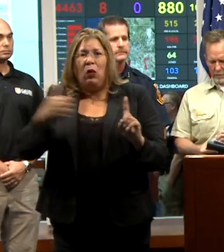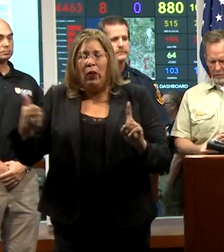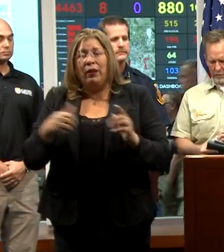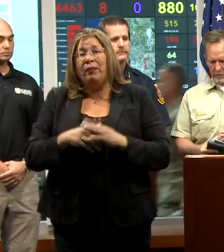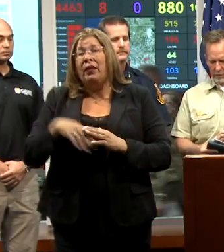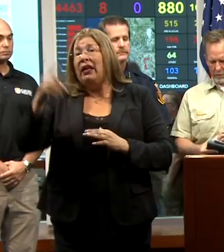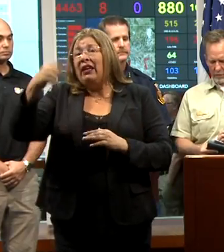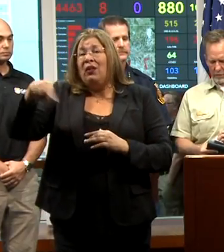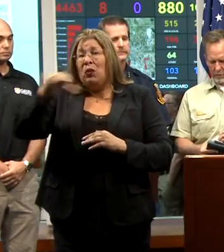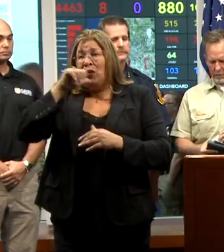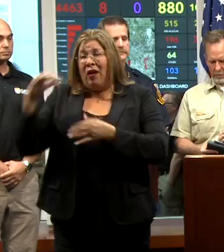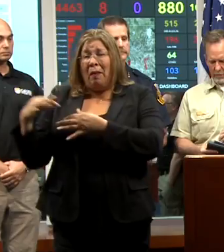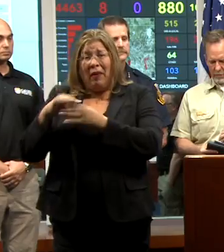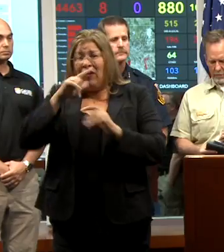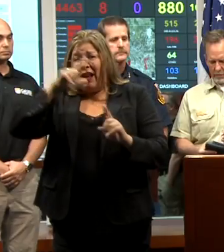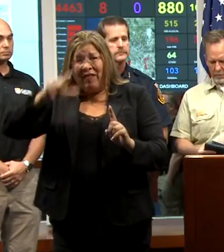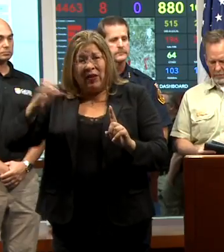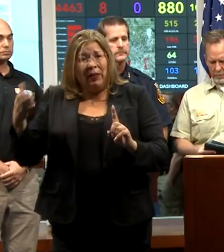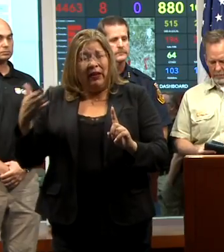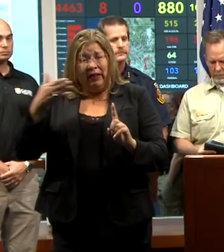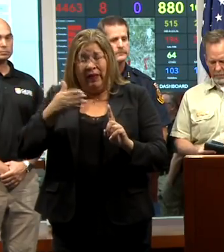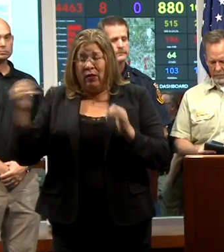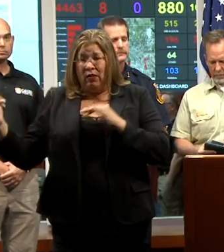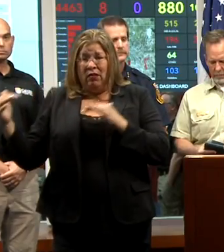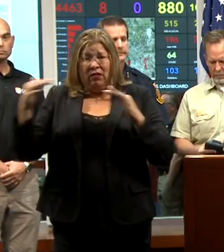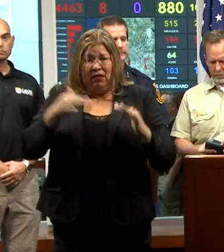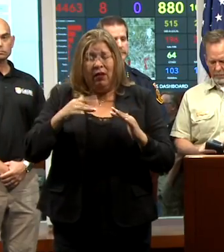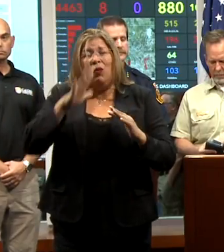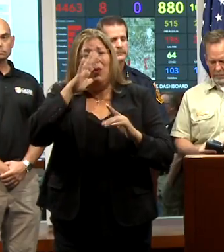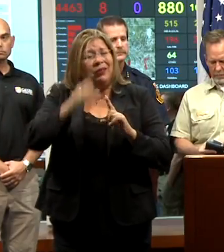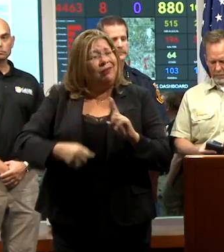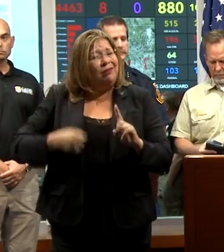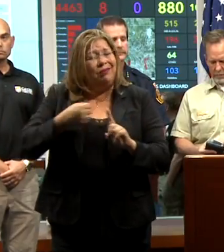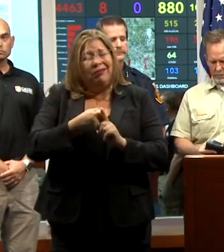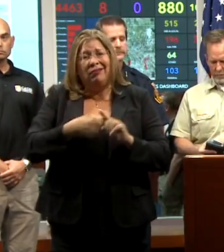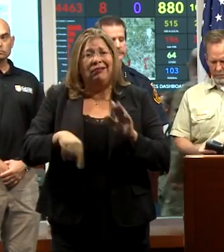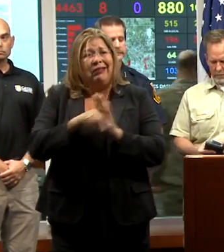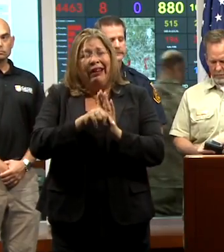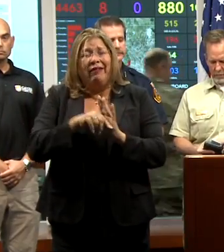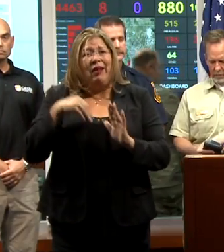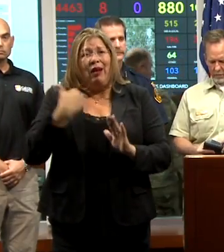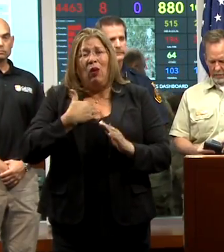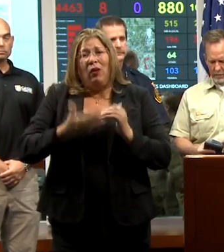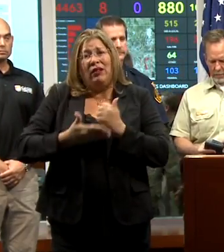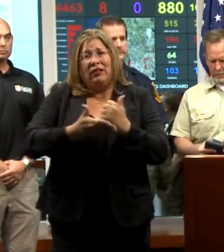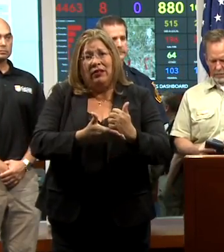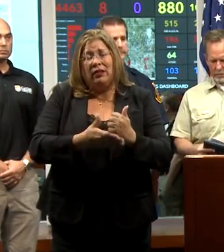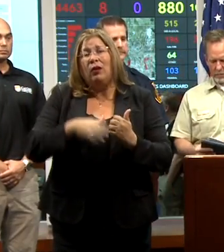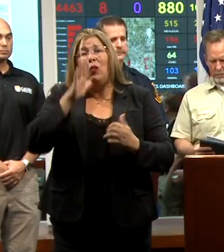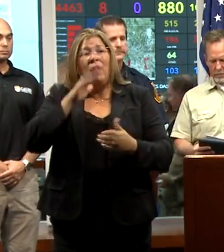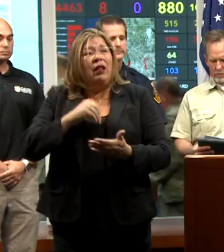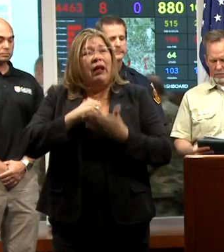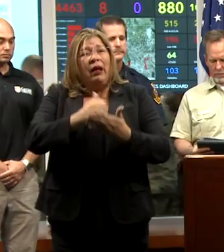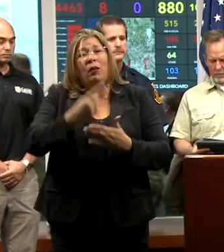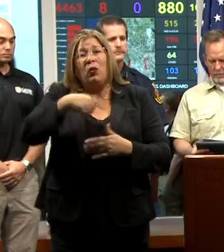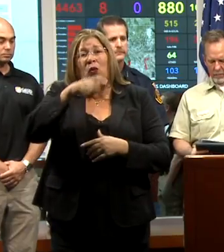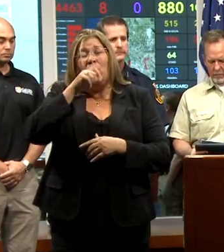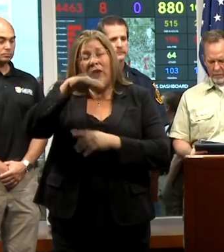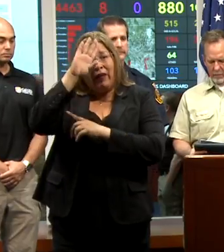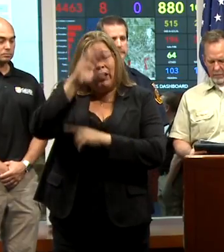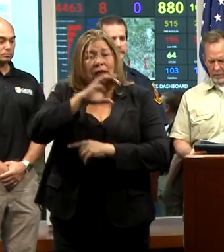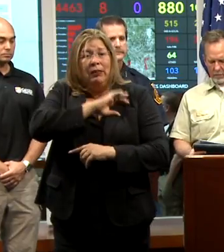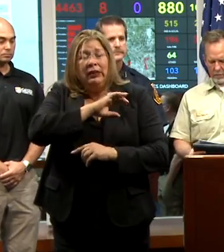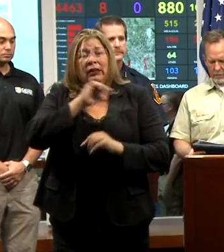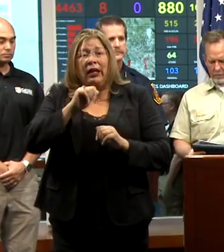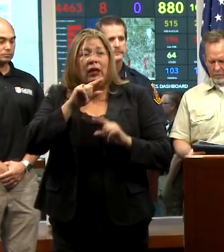people who don't belong severely hurts the assistance we can provide, and frankly, hurts first responders getting in there that can